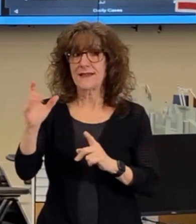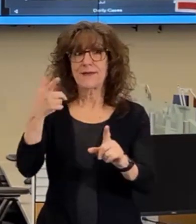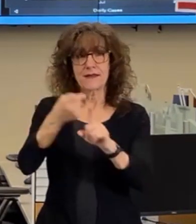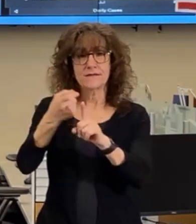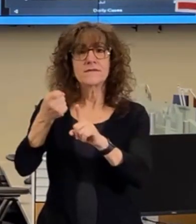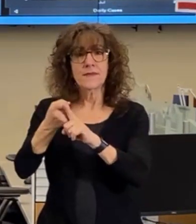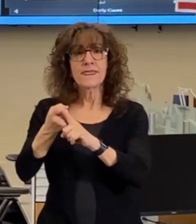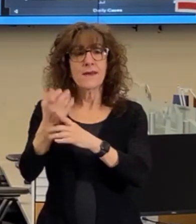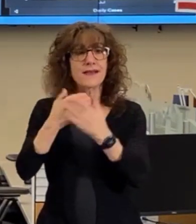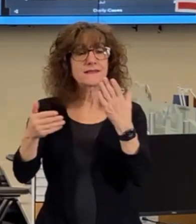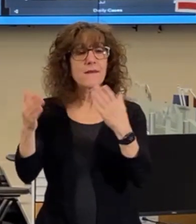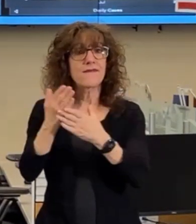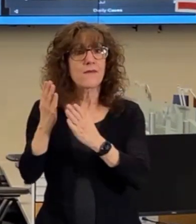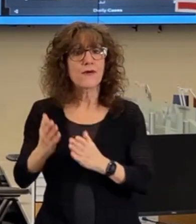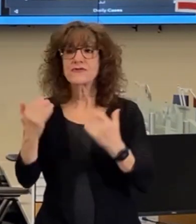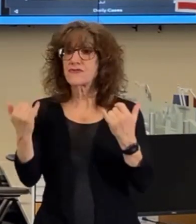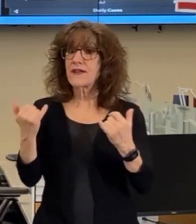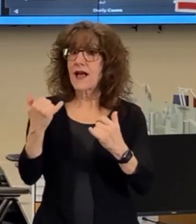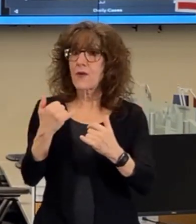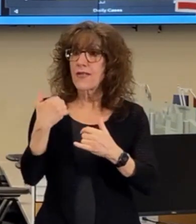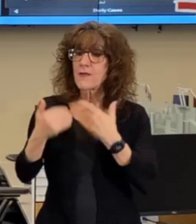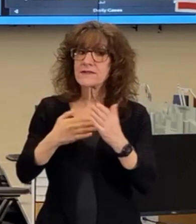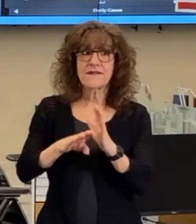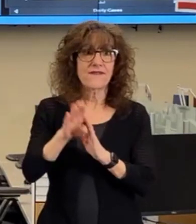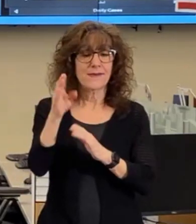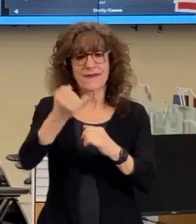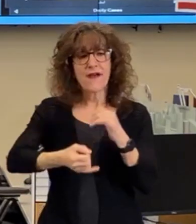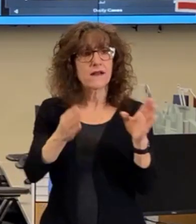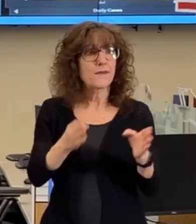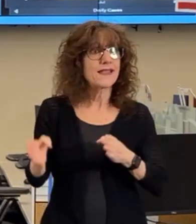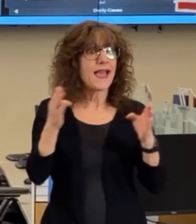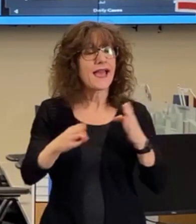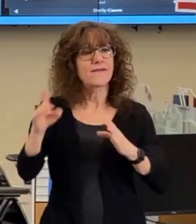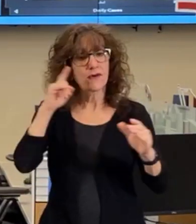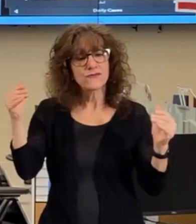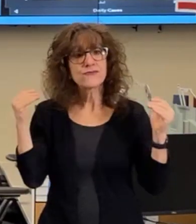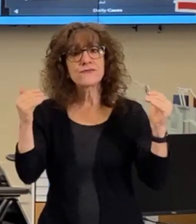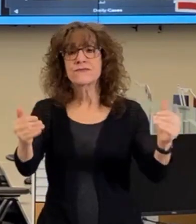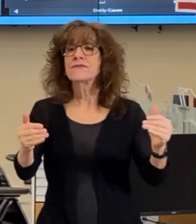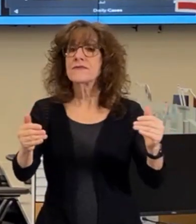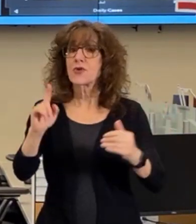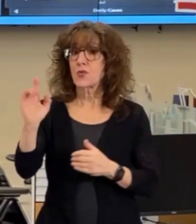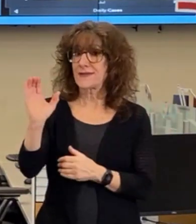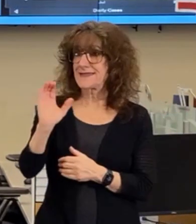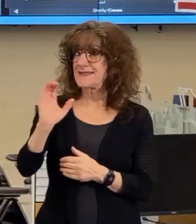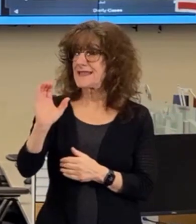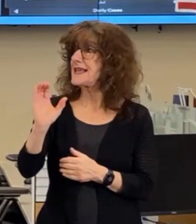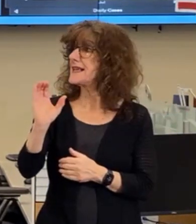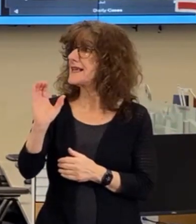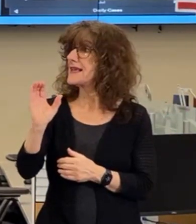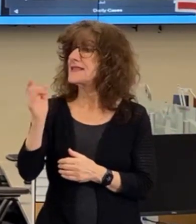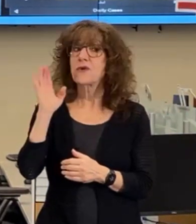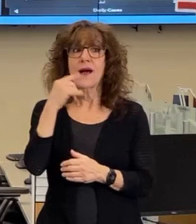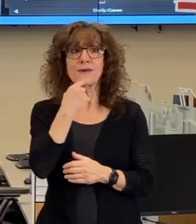some of our partners. We're actually in the process of developing our final plan for moving forward into 1C. So I would just